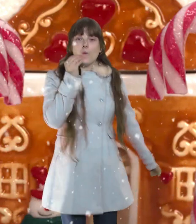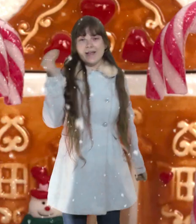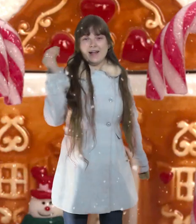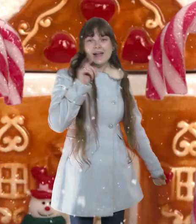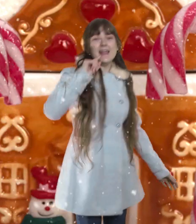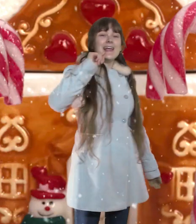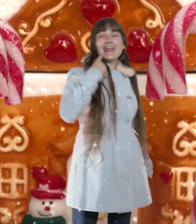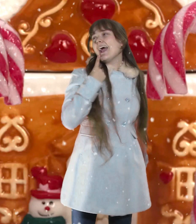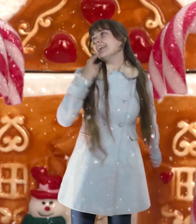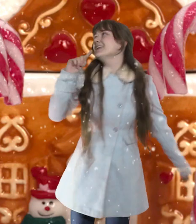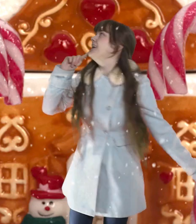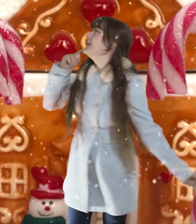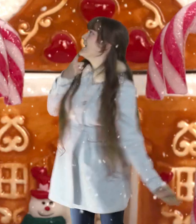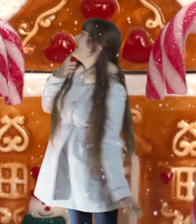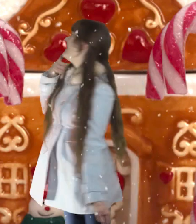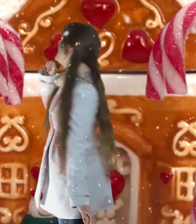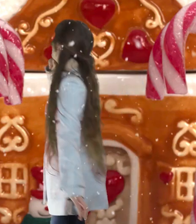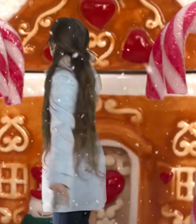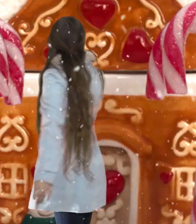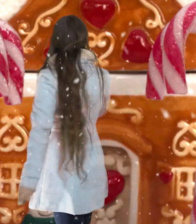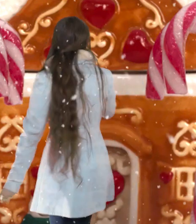We'll eat candy canes.